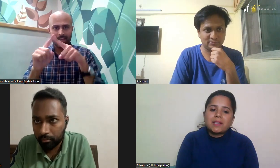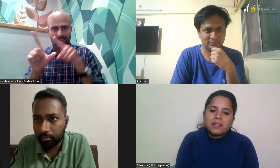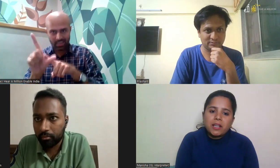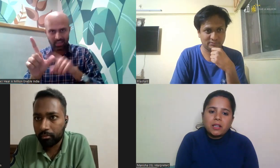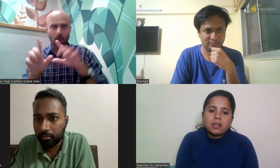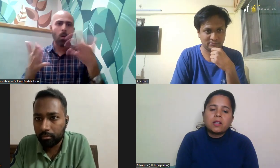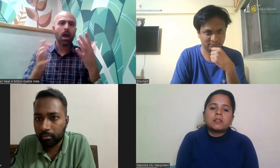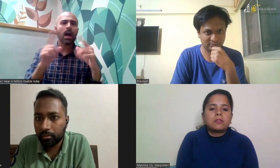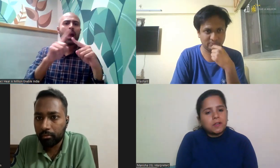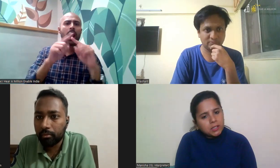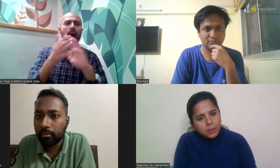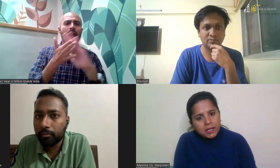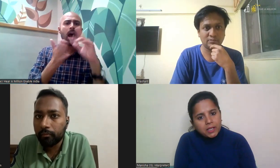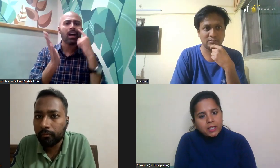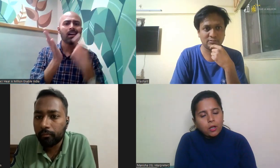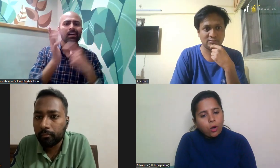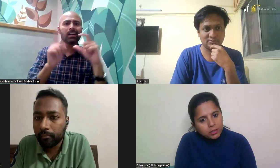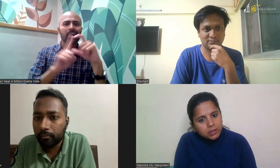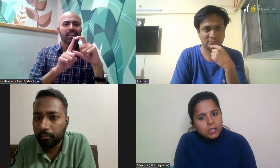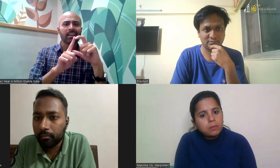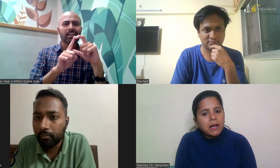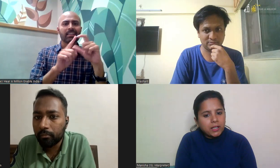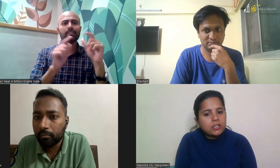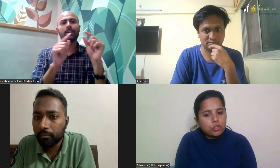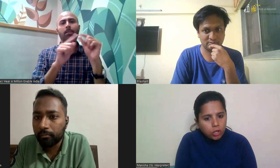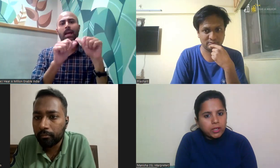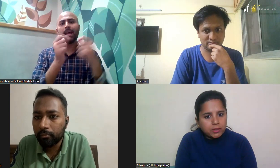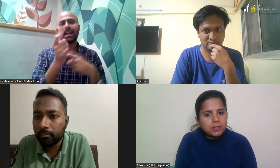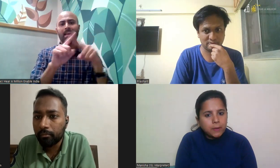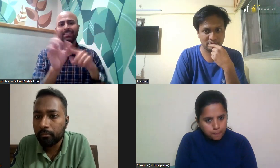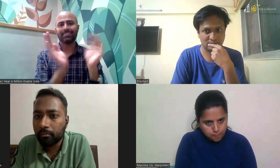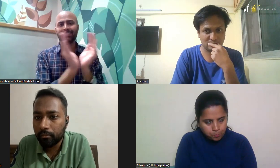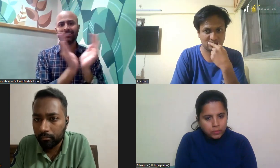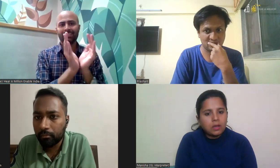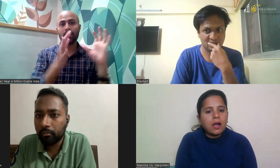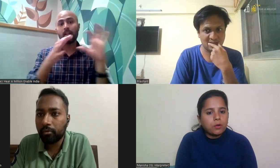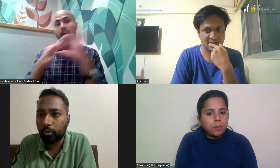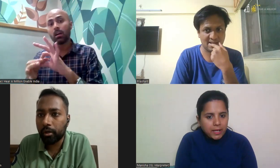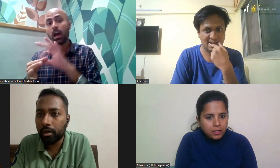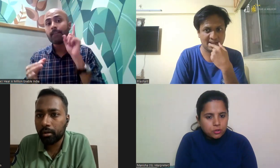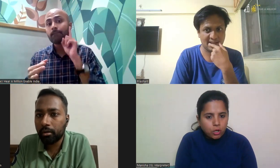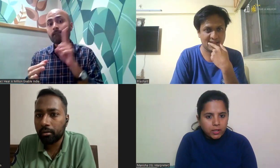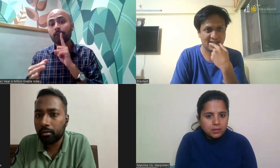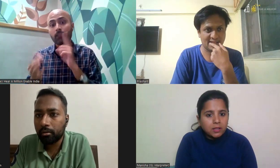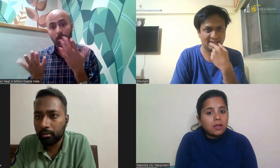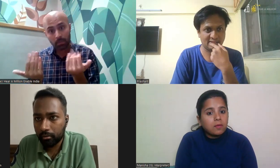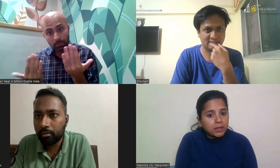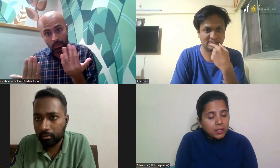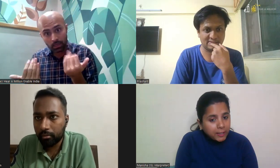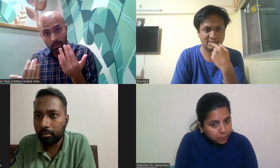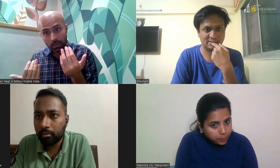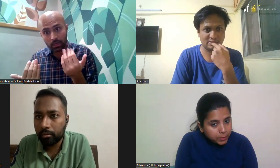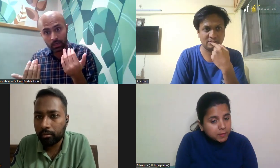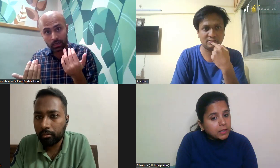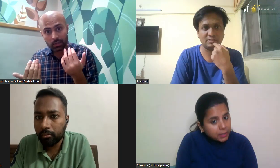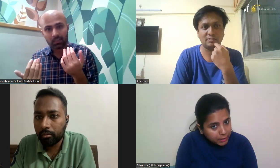So he's asking the first party or the third party insurance, car or bike Okay. insurance, whether